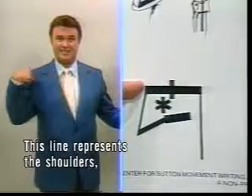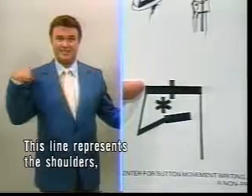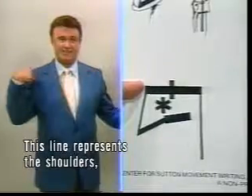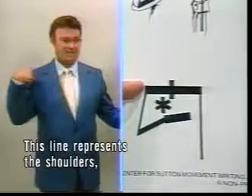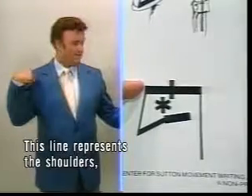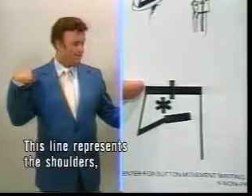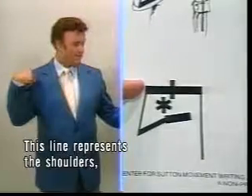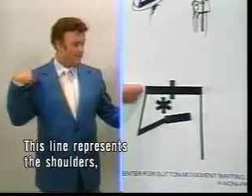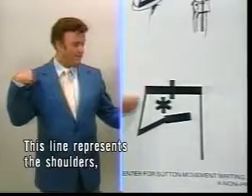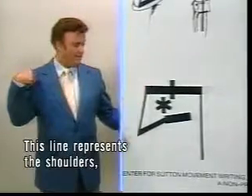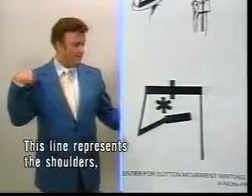represents the shoulders.